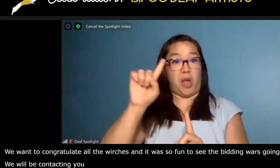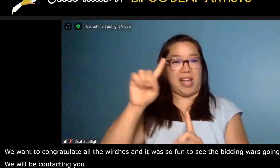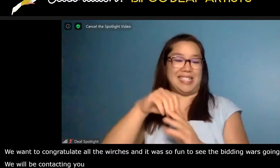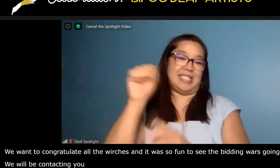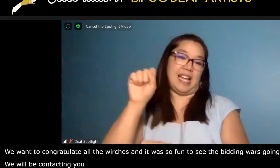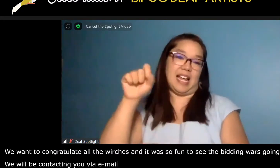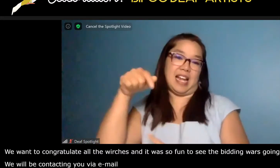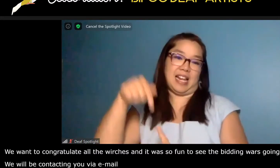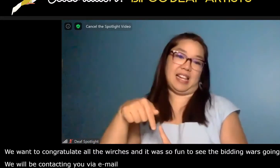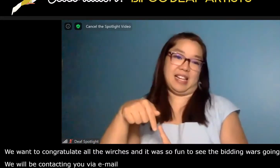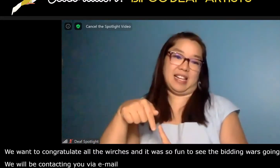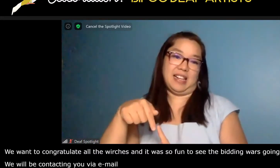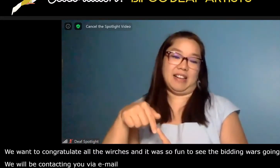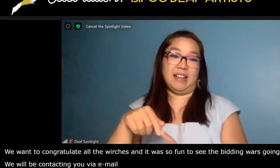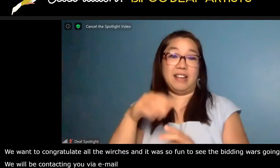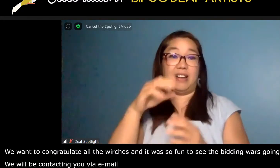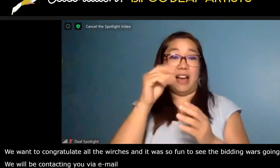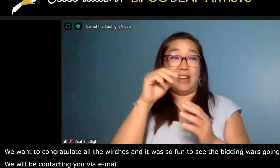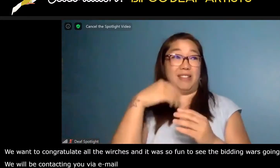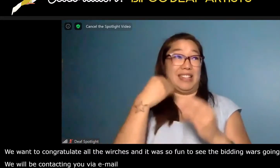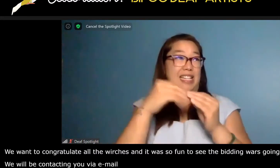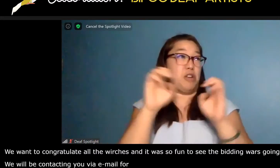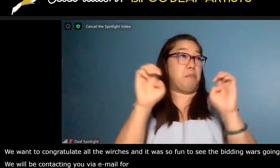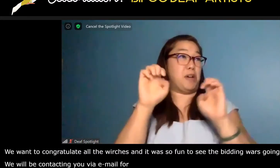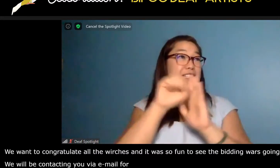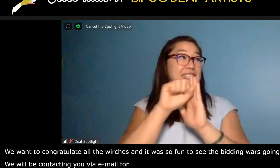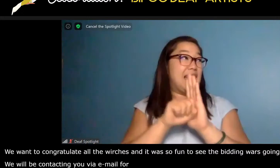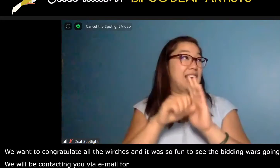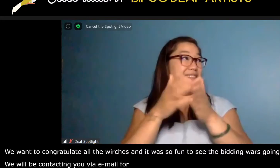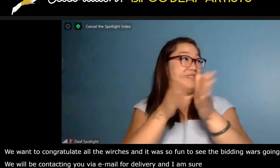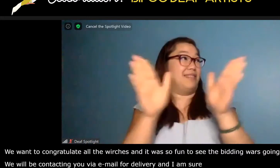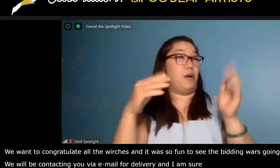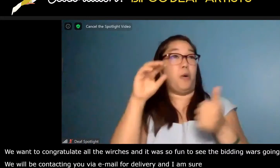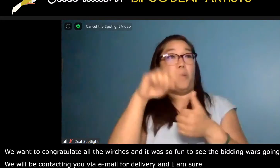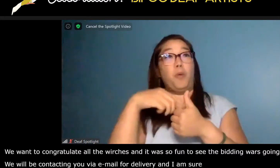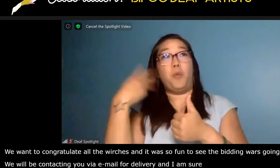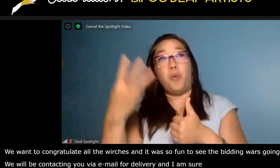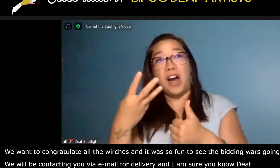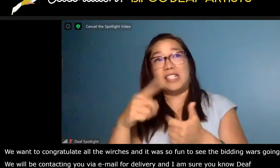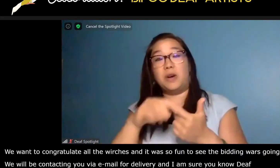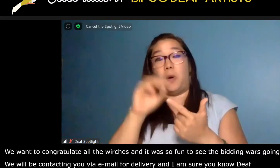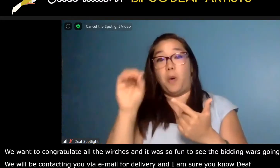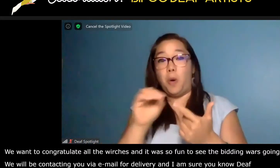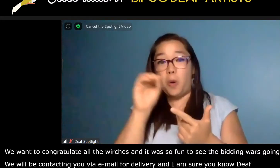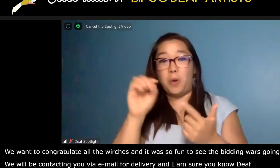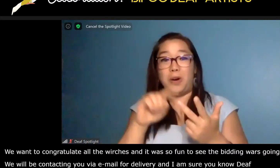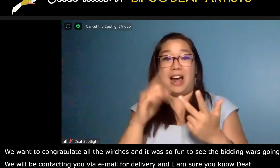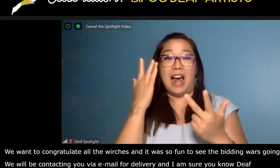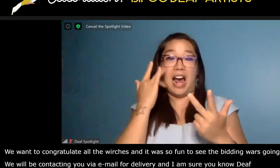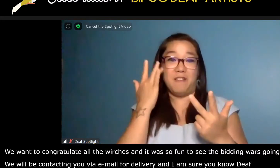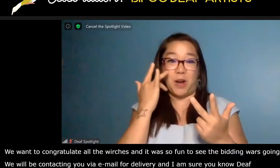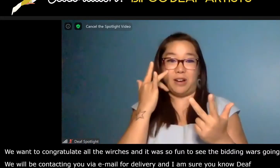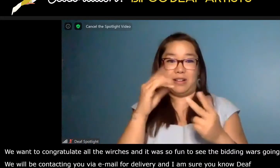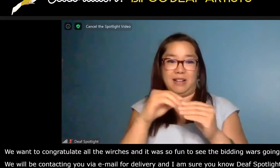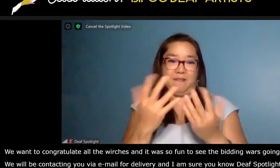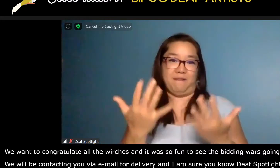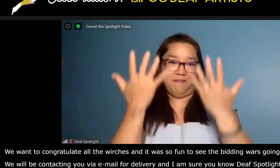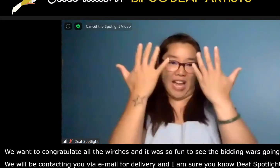And I'm sure you know that Deaf Spotlight is located here in Seattle, Washington, and we are currently in a state of